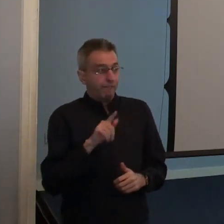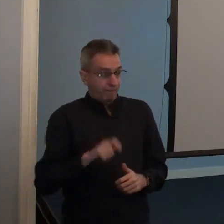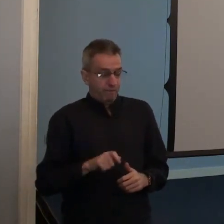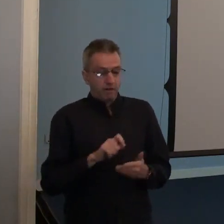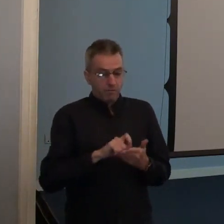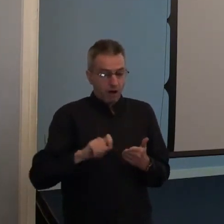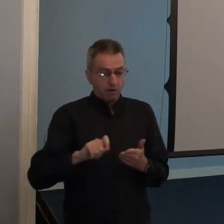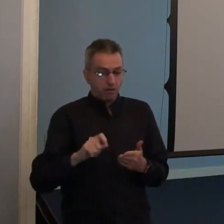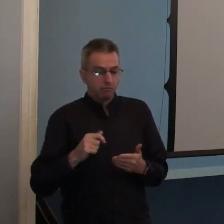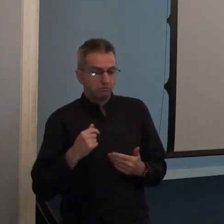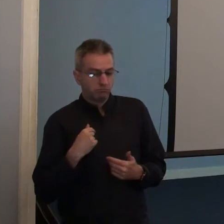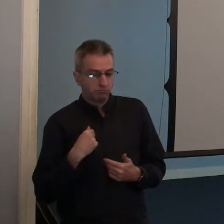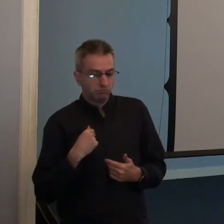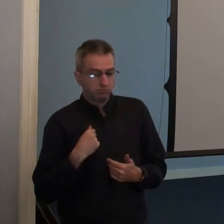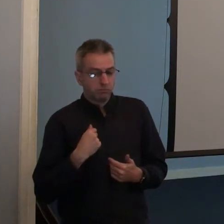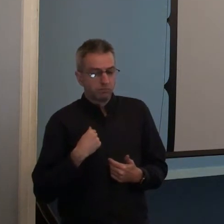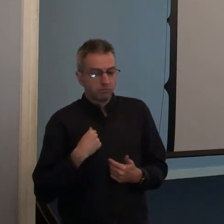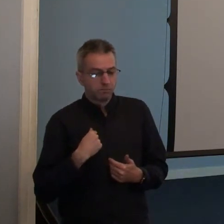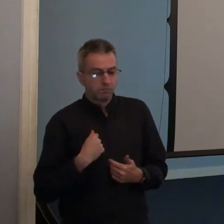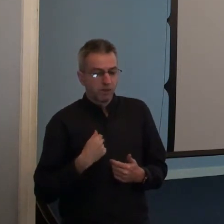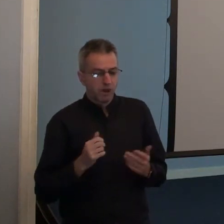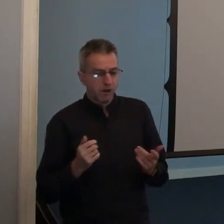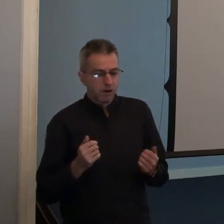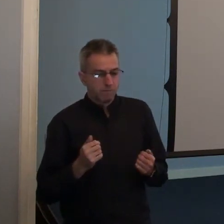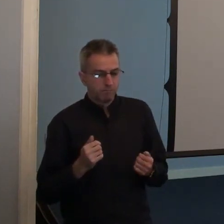However, if someone went the other way, maybe at the start they said they were unsure.